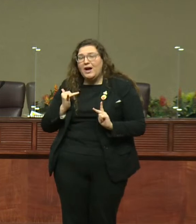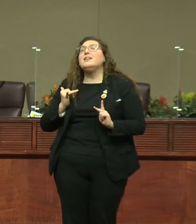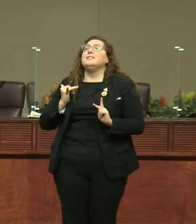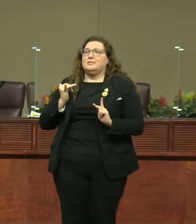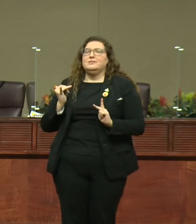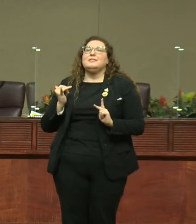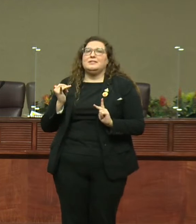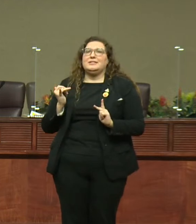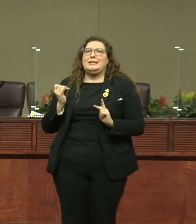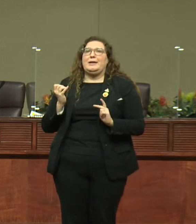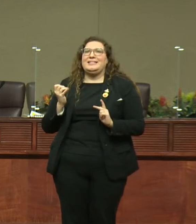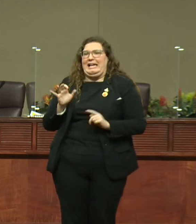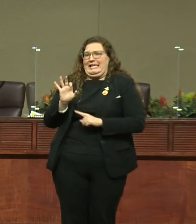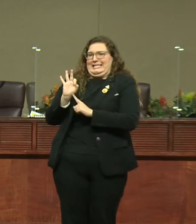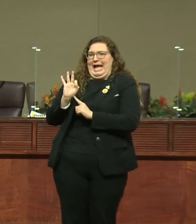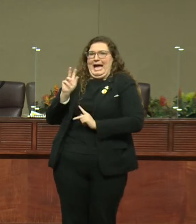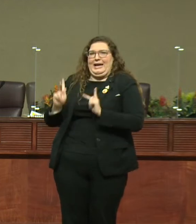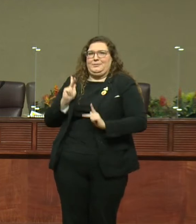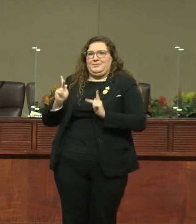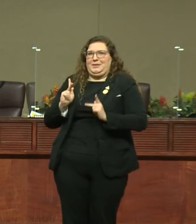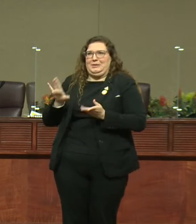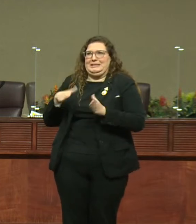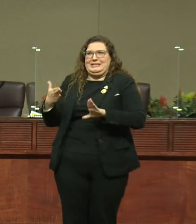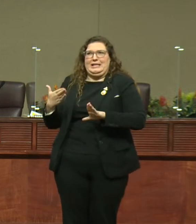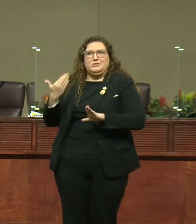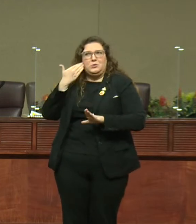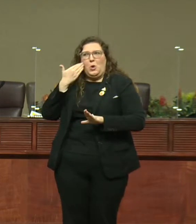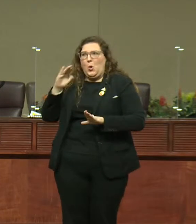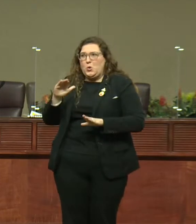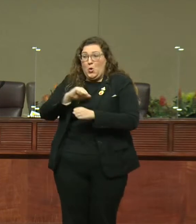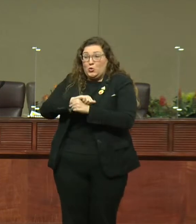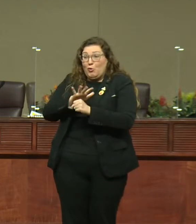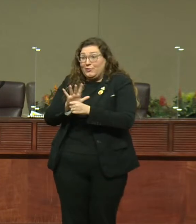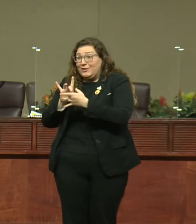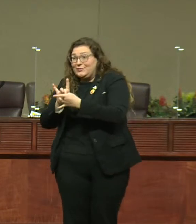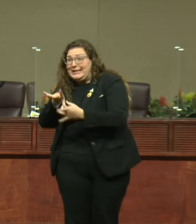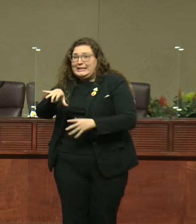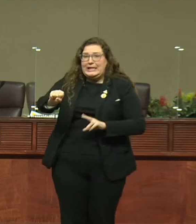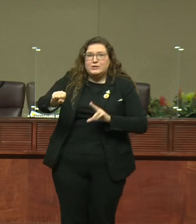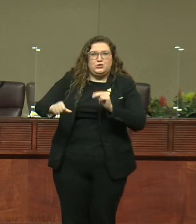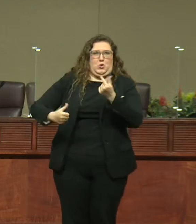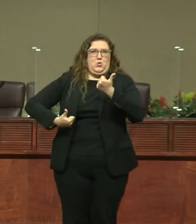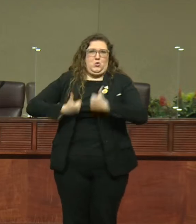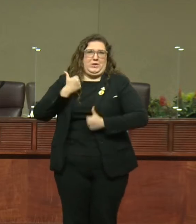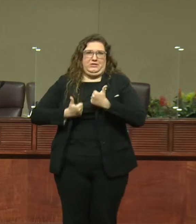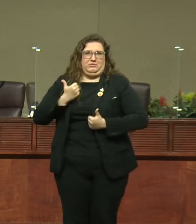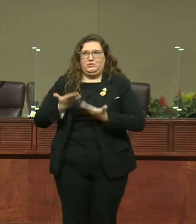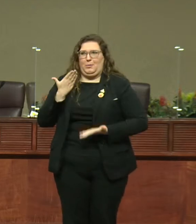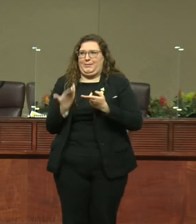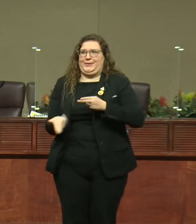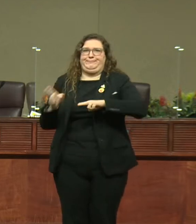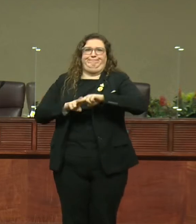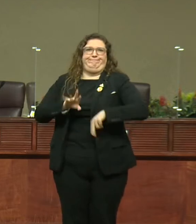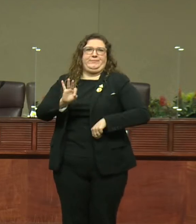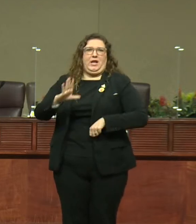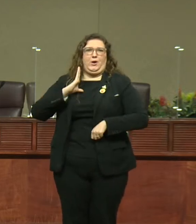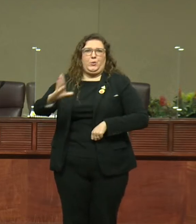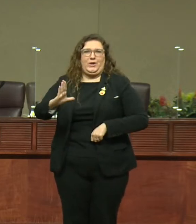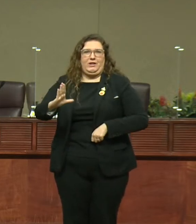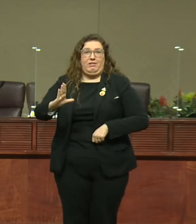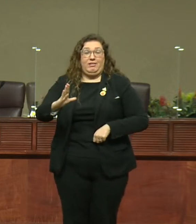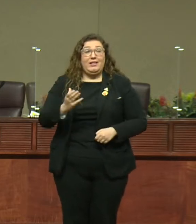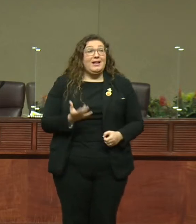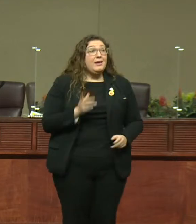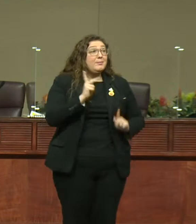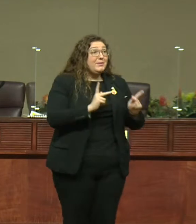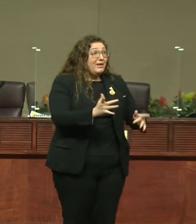on review at the state level. So at least that number will go up by 9. Our recovery rate is